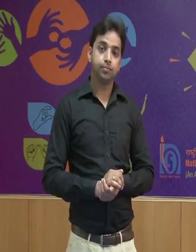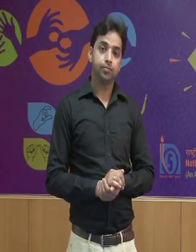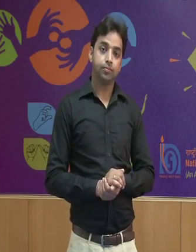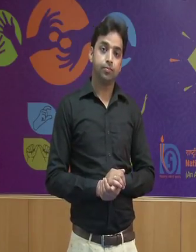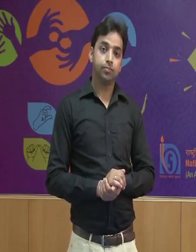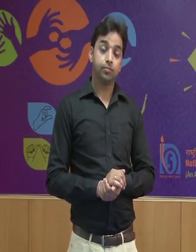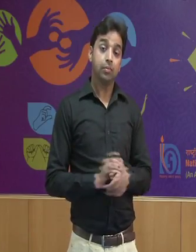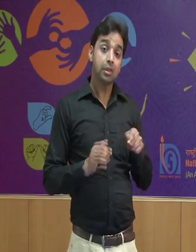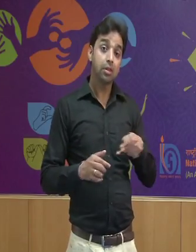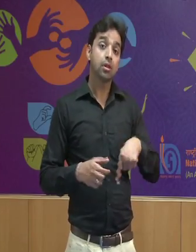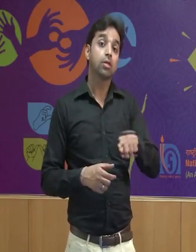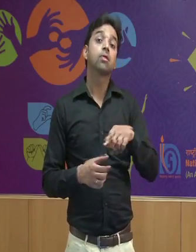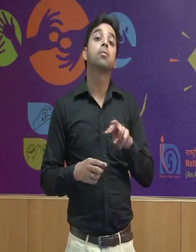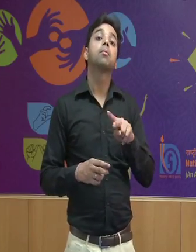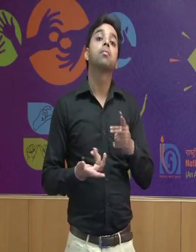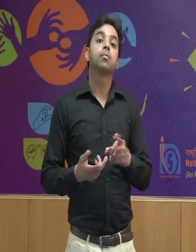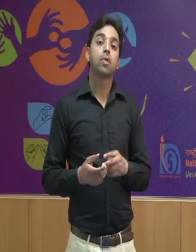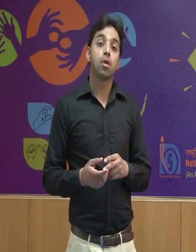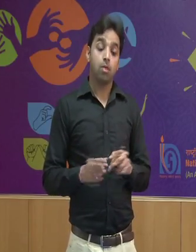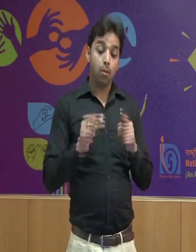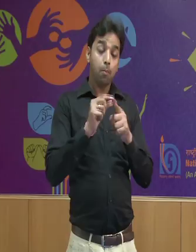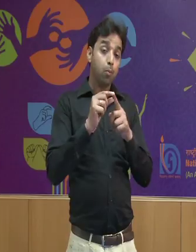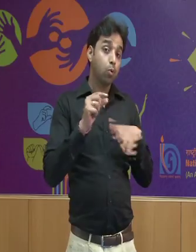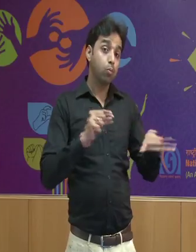That means property of women.